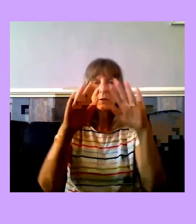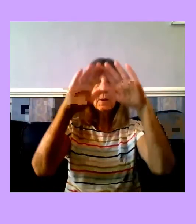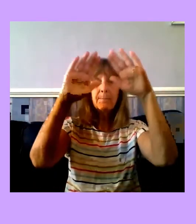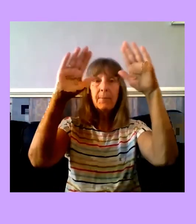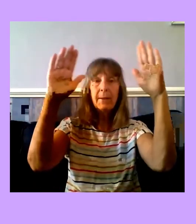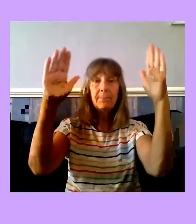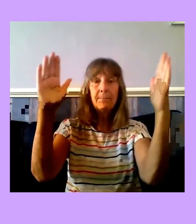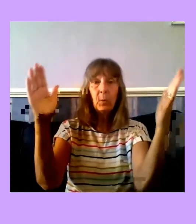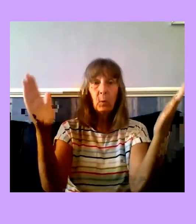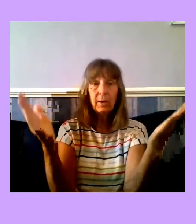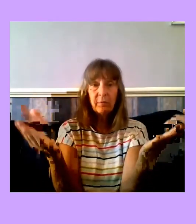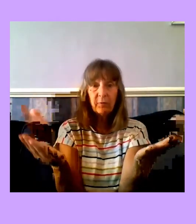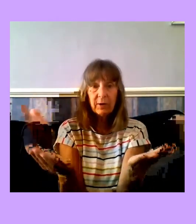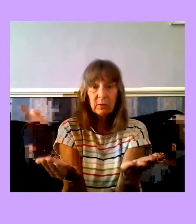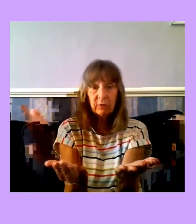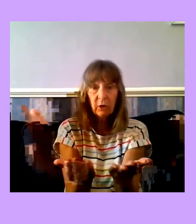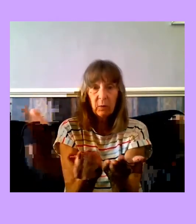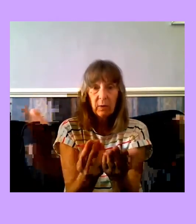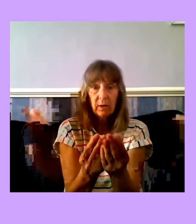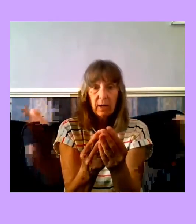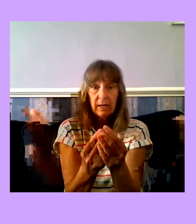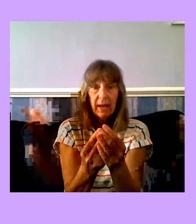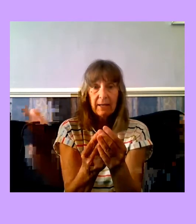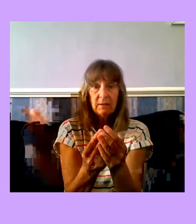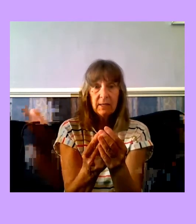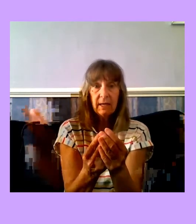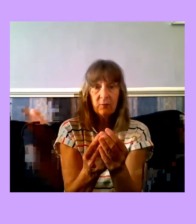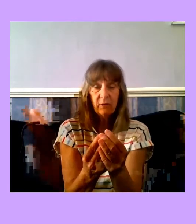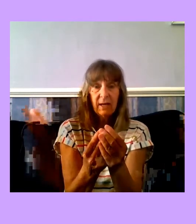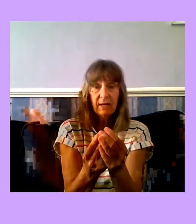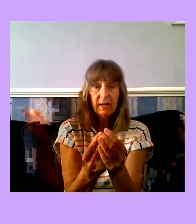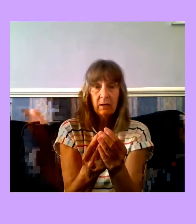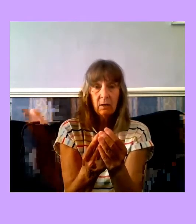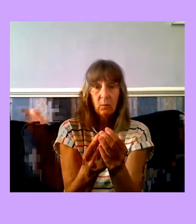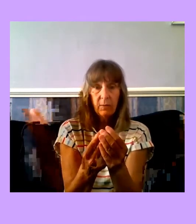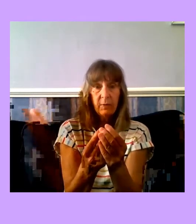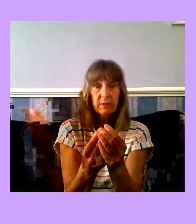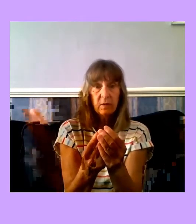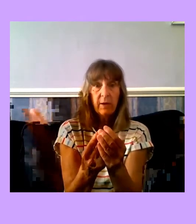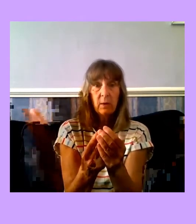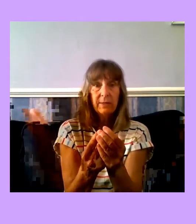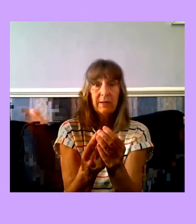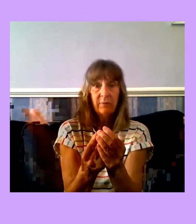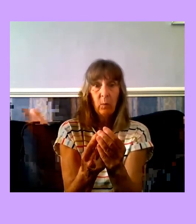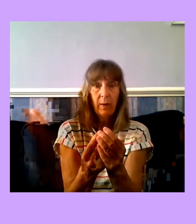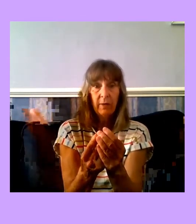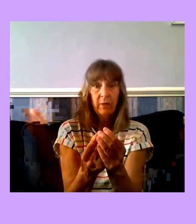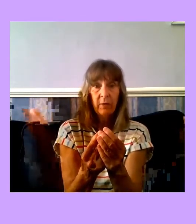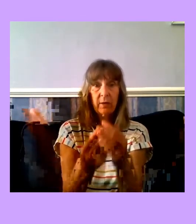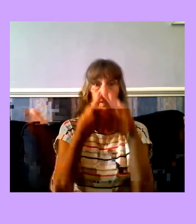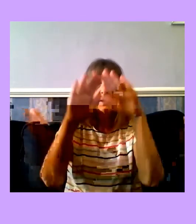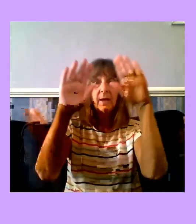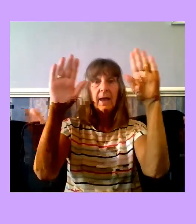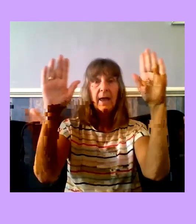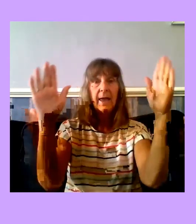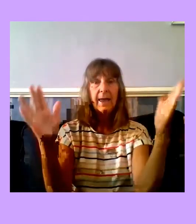Everything. So it's like a big ball in front of you and ending really with the sign that we did for with.